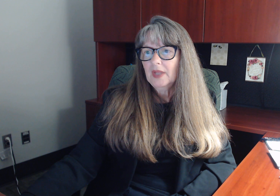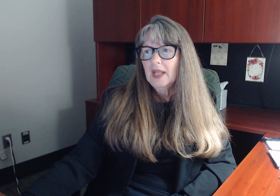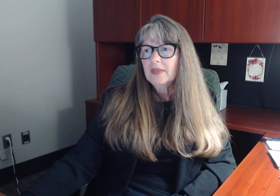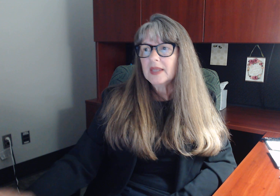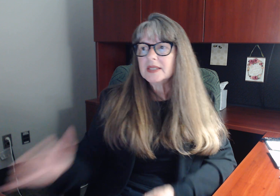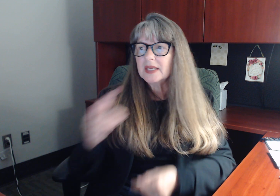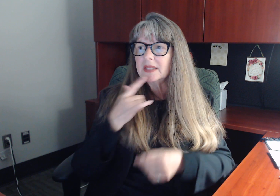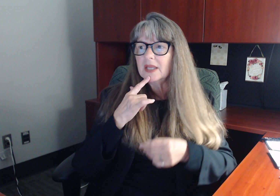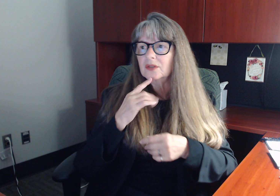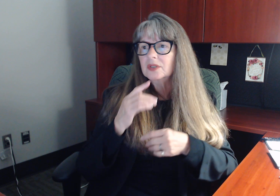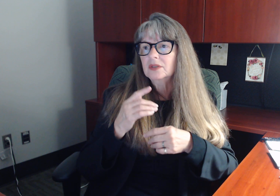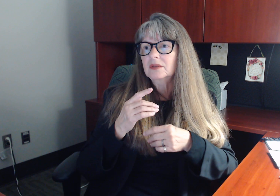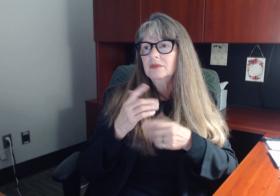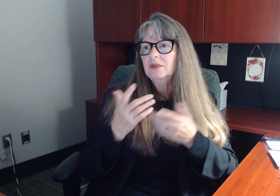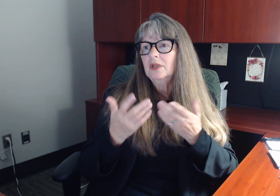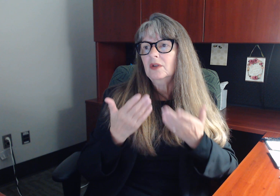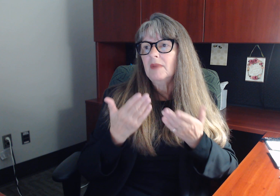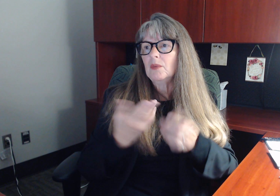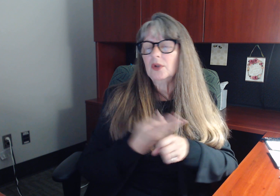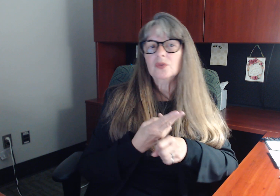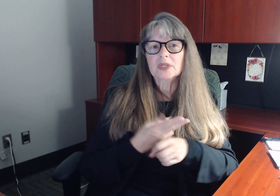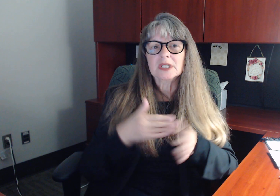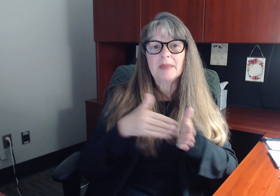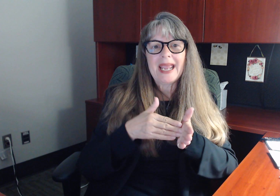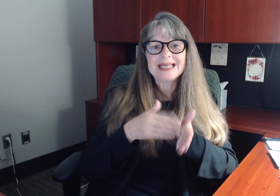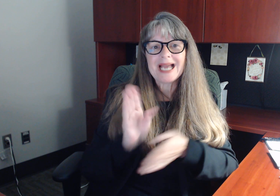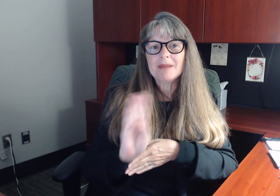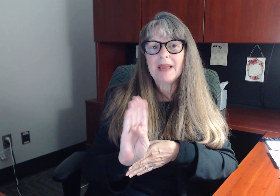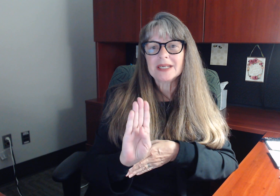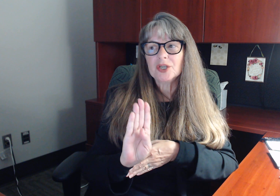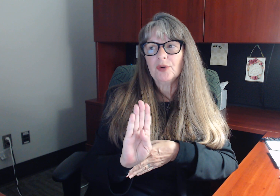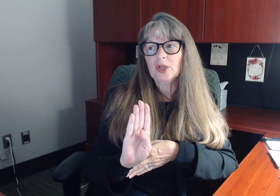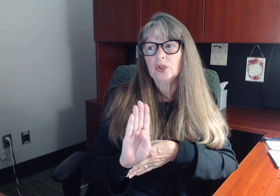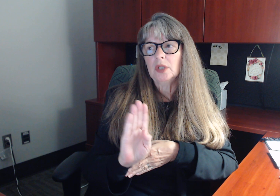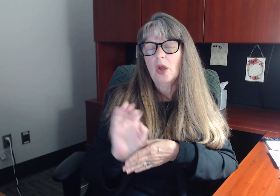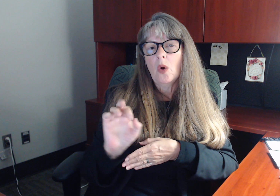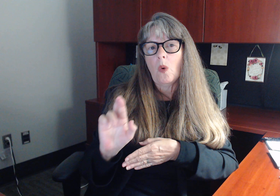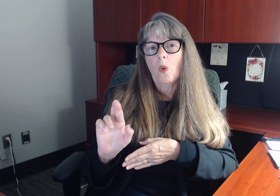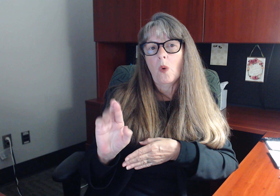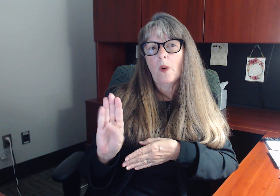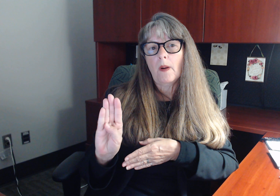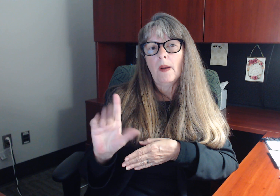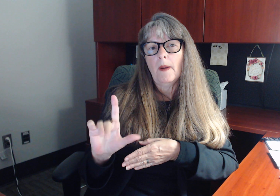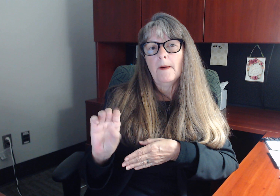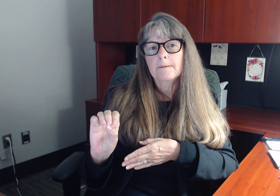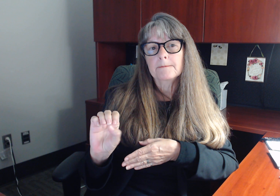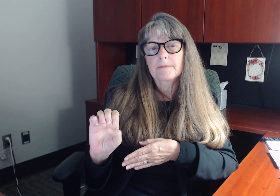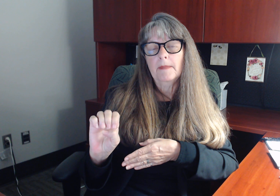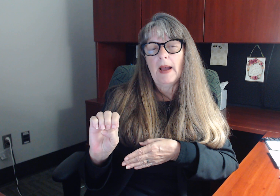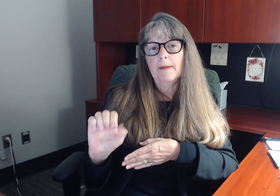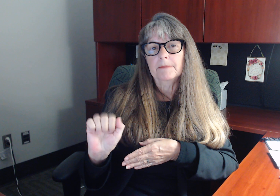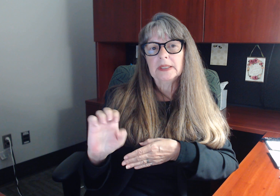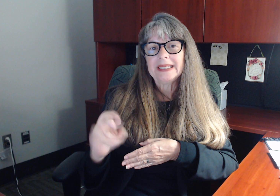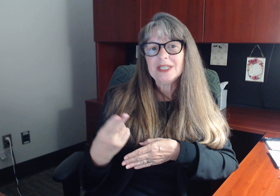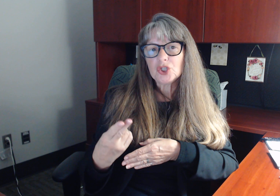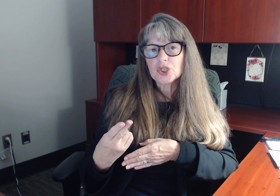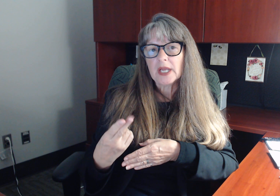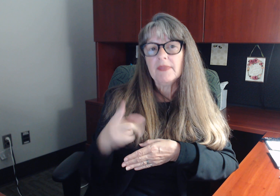they said that you know, you might want to use it in some antibacterial or bleach, and that